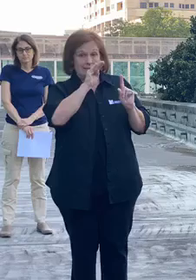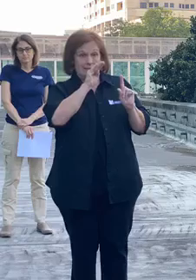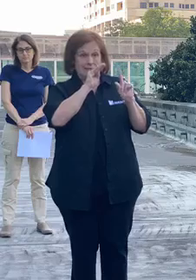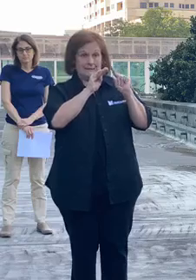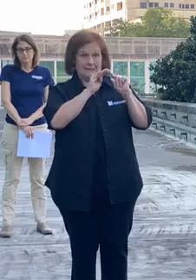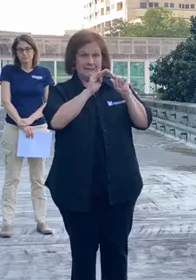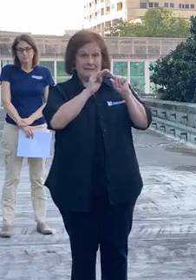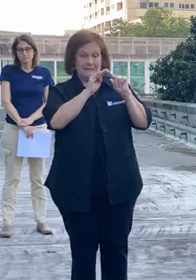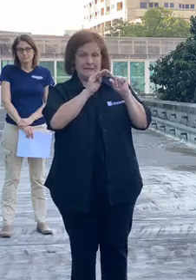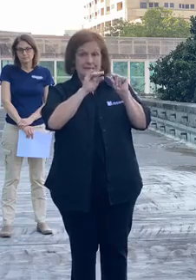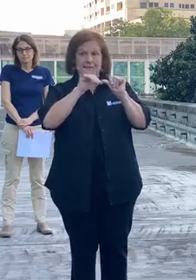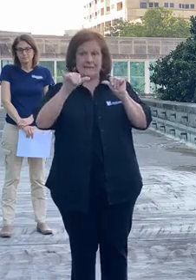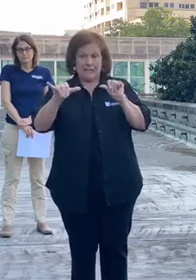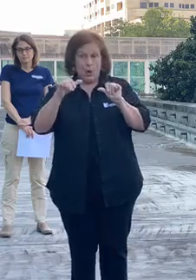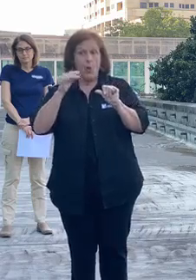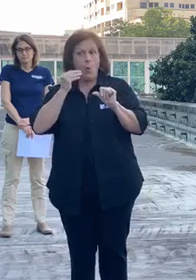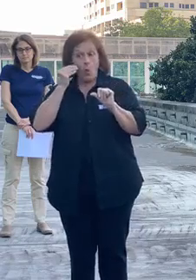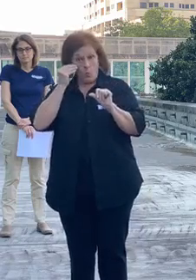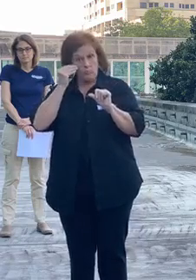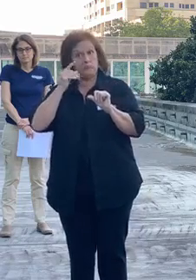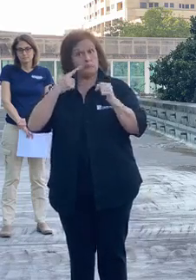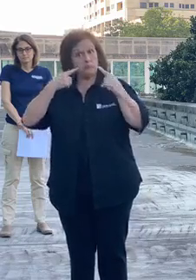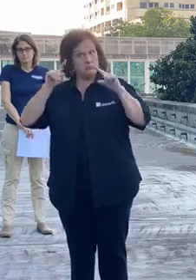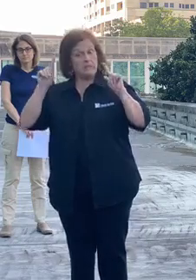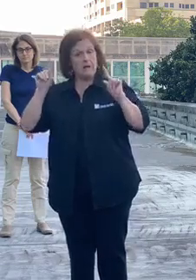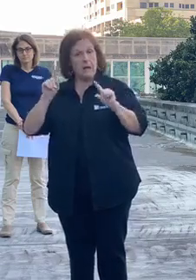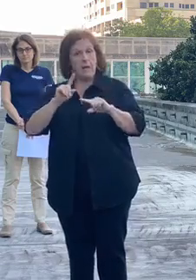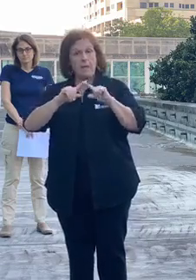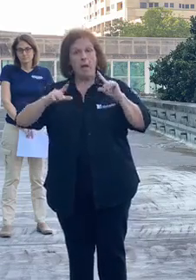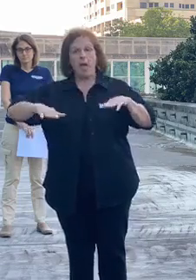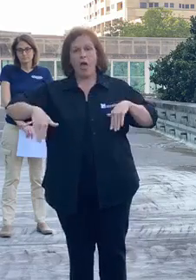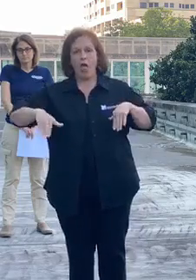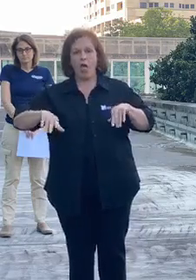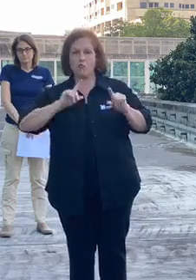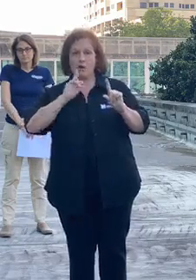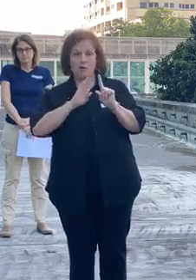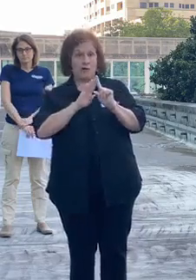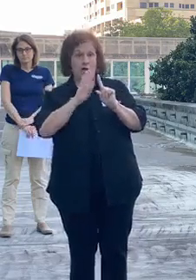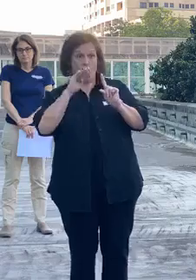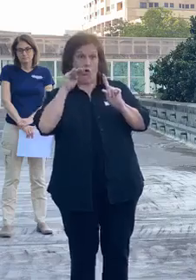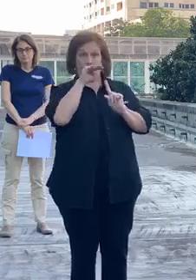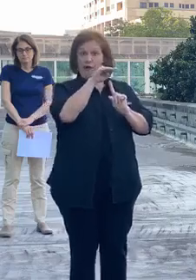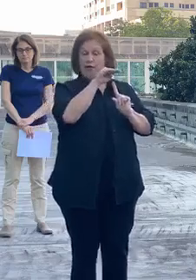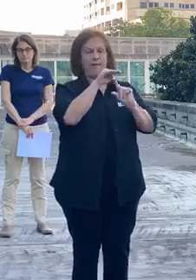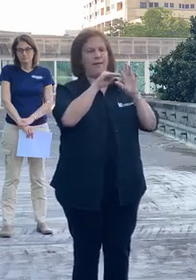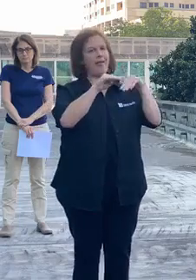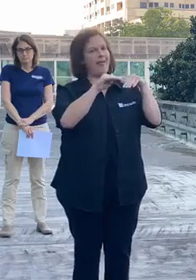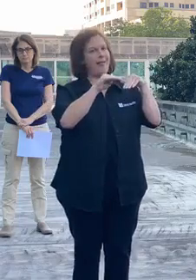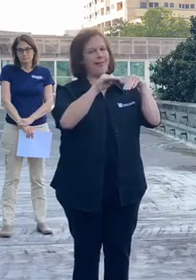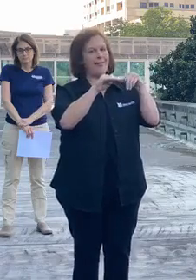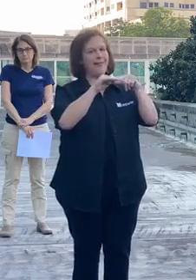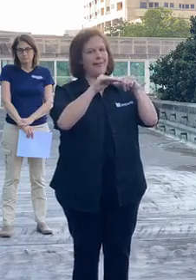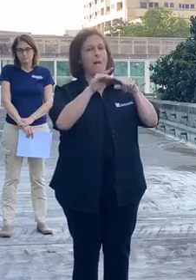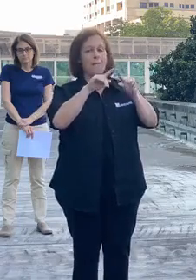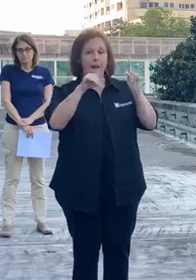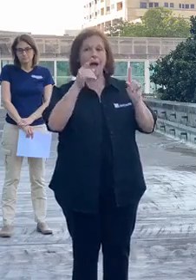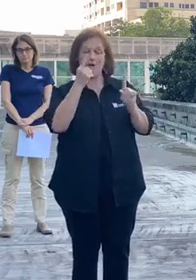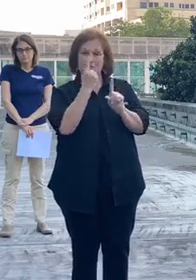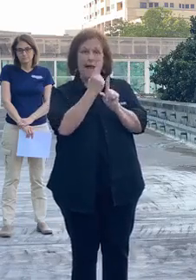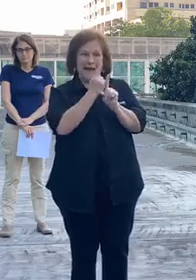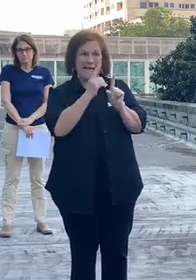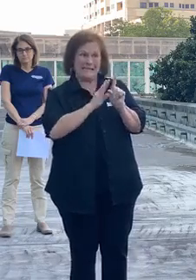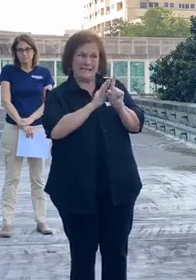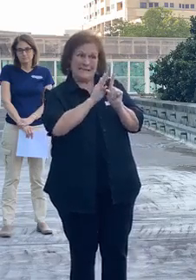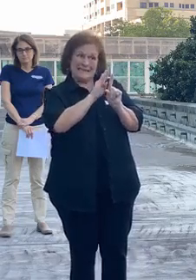The stay-at-home mandate is working, but we're not flattening. We're moving in the right direction. And if